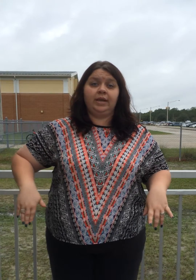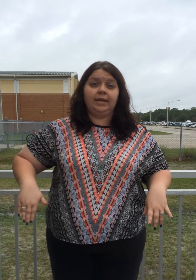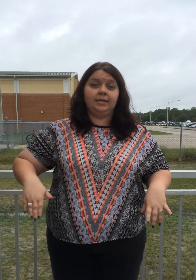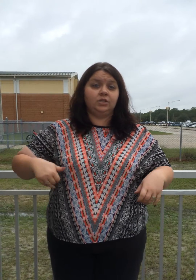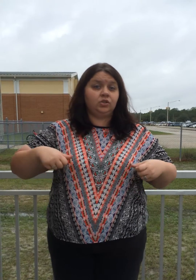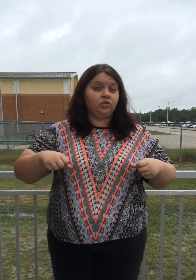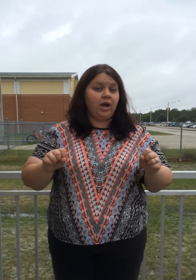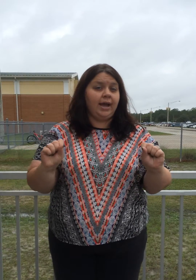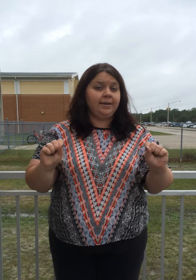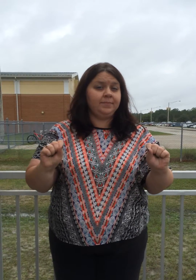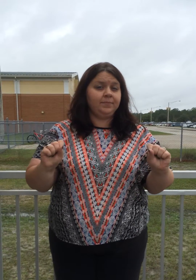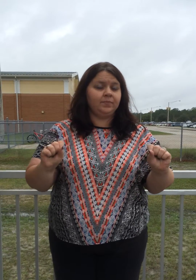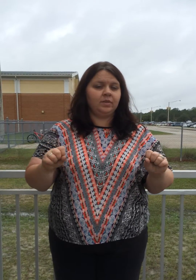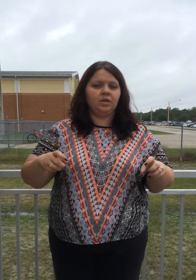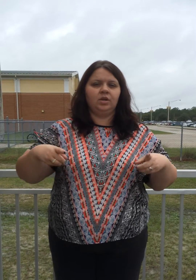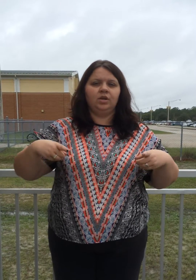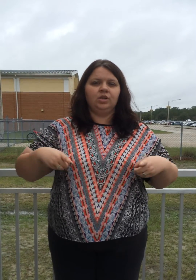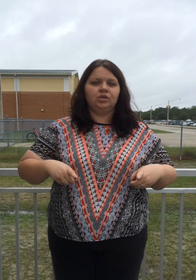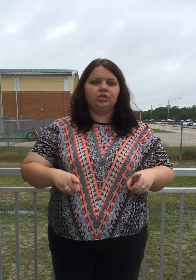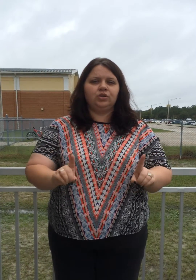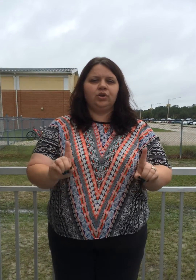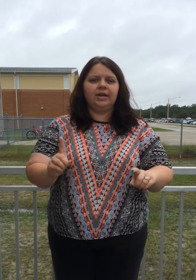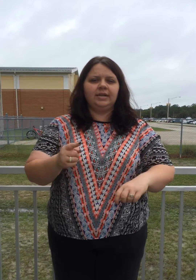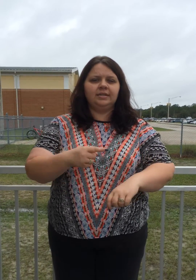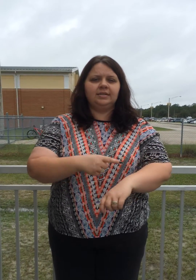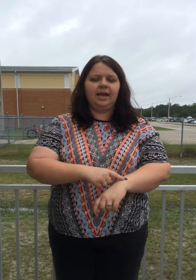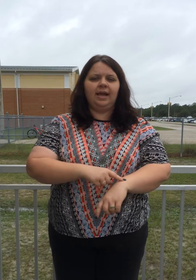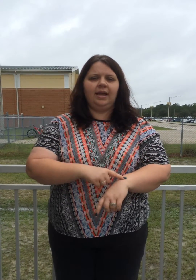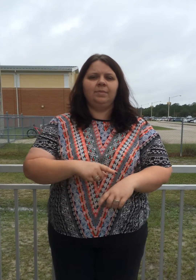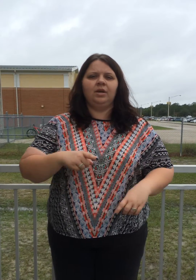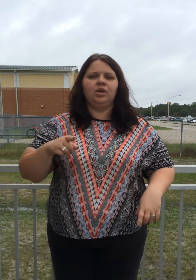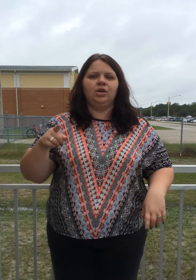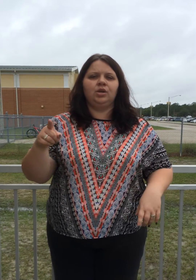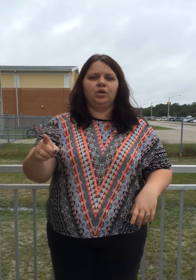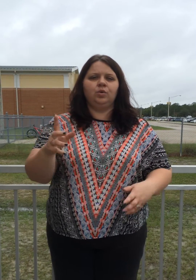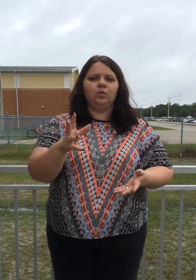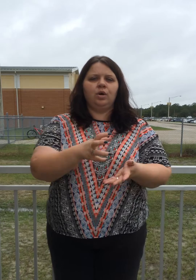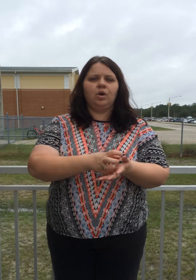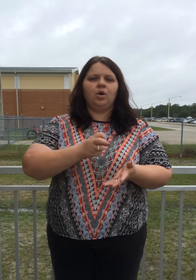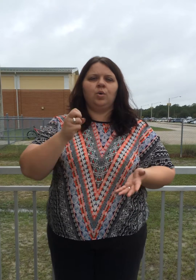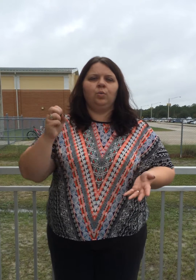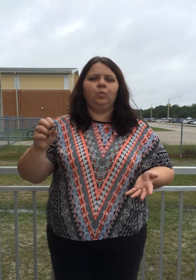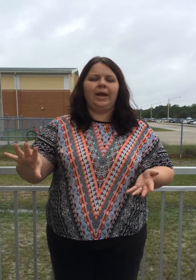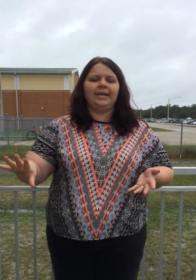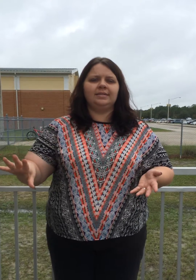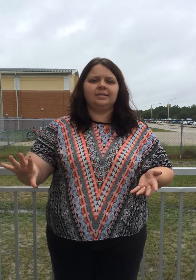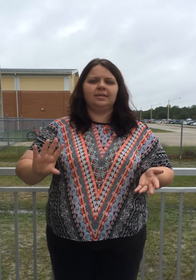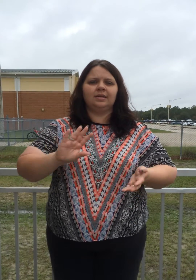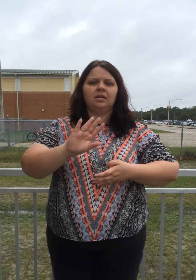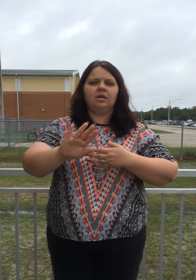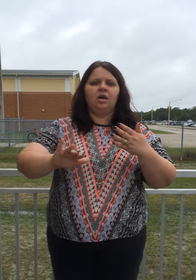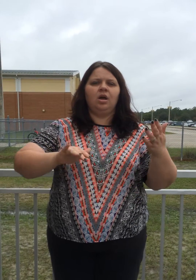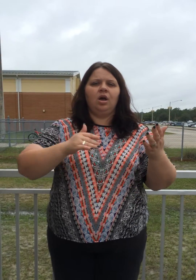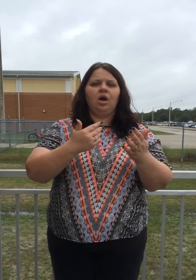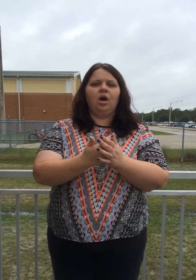late try, during time you waste,